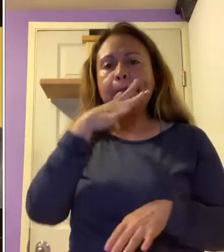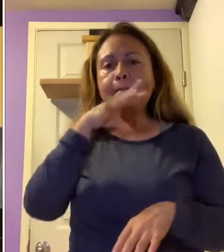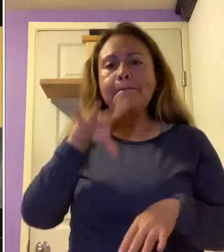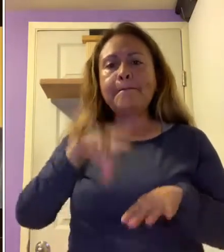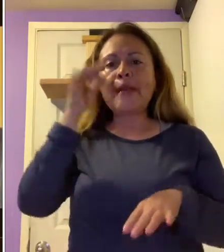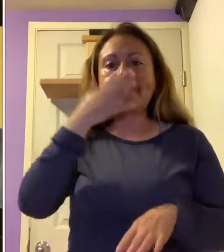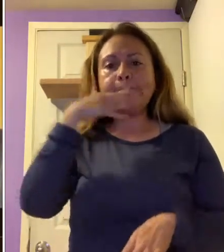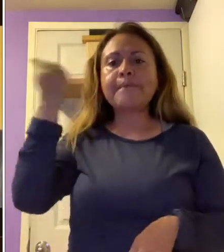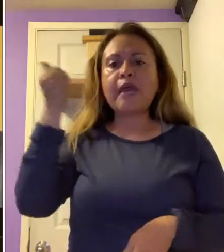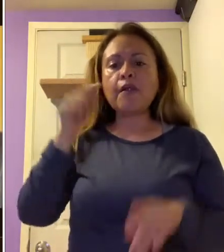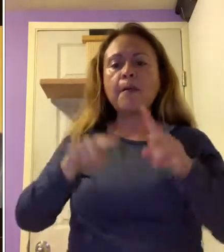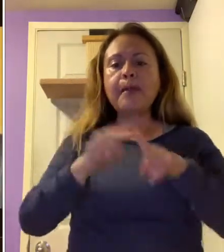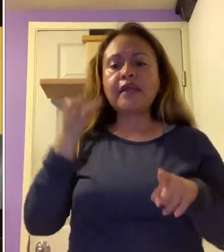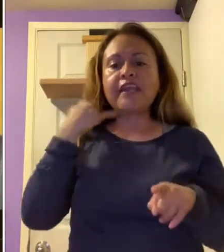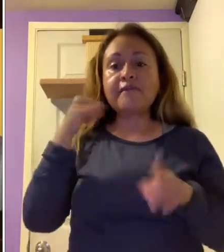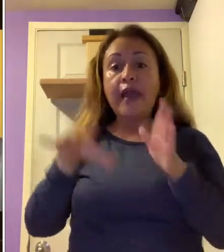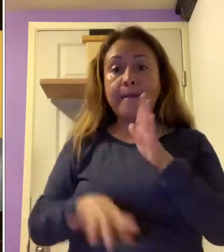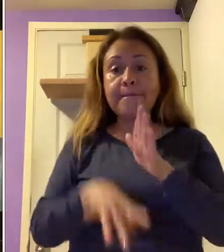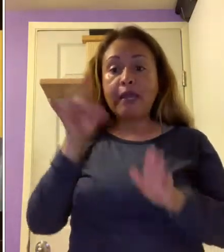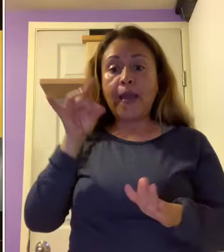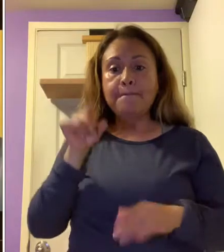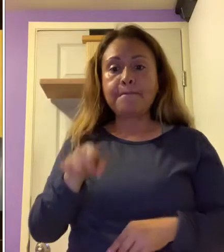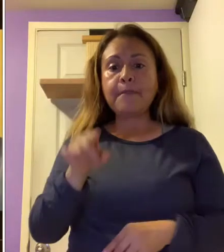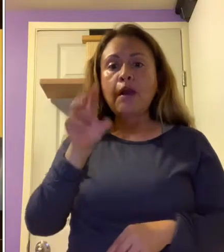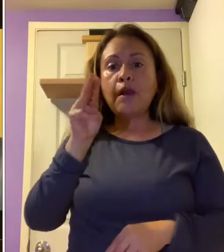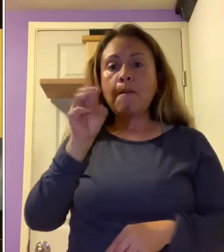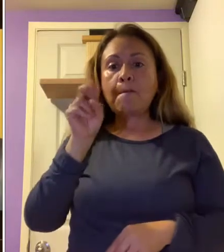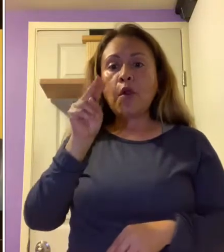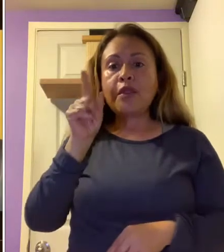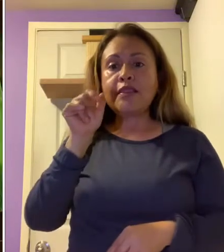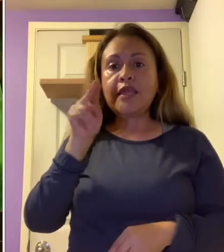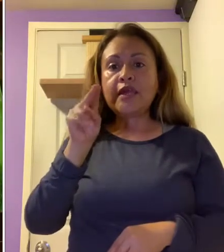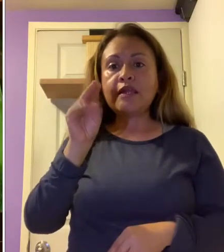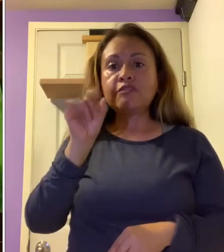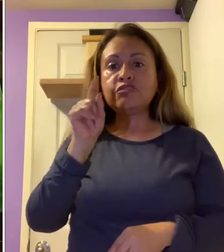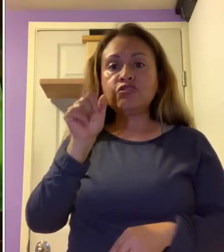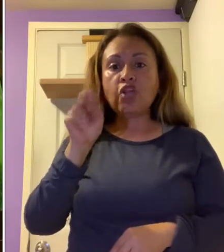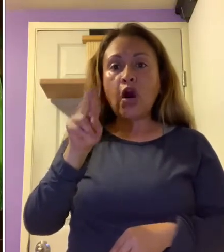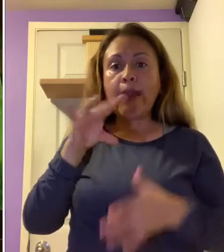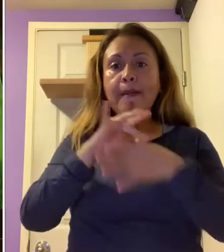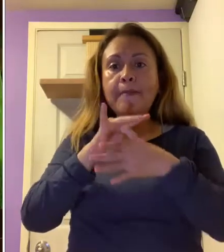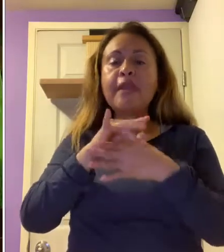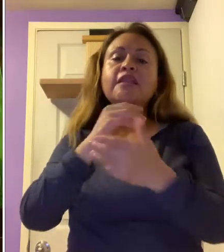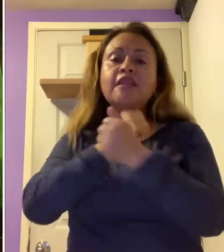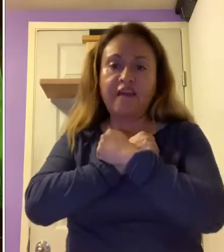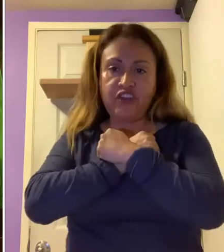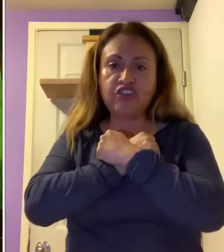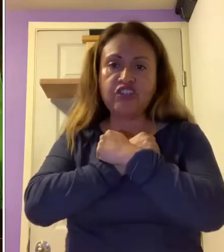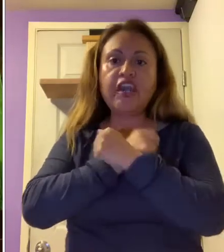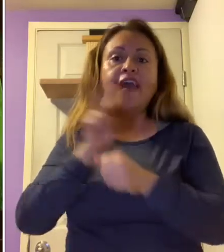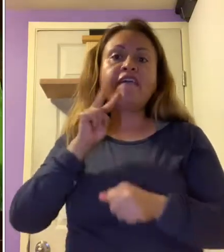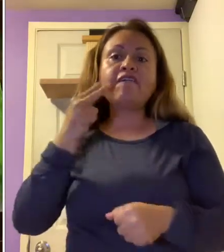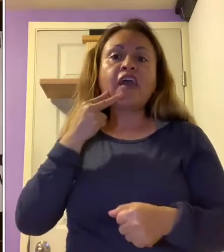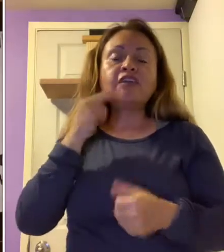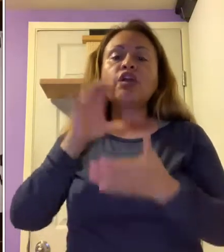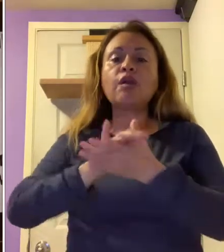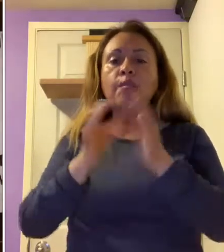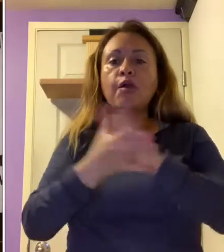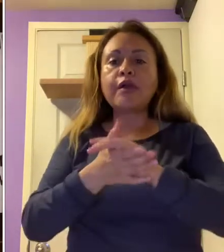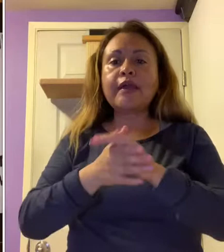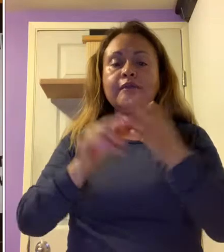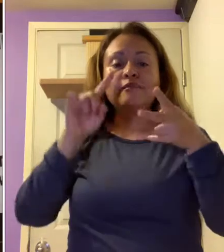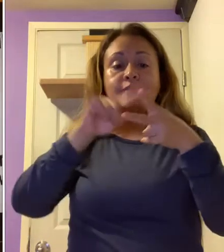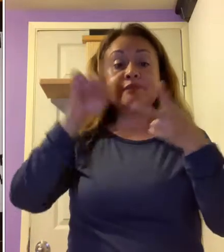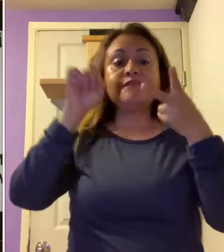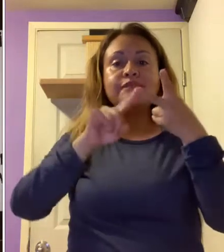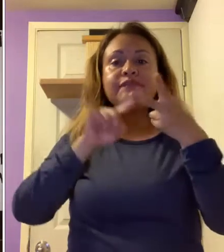can do a lot better. I'm going to show you that in a minute. But if I pick up the Morningstar Meat Lovers Veggie Burger, you got to love that. We see